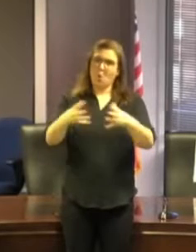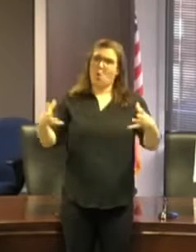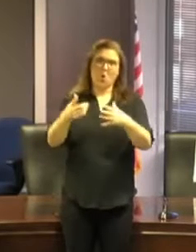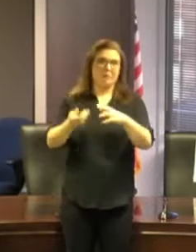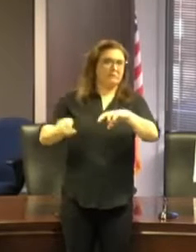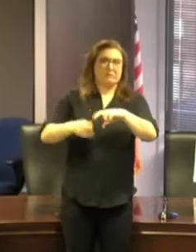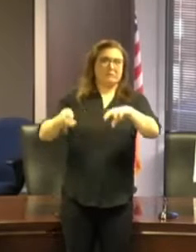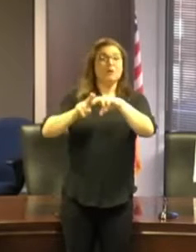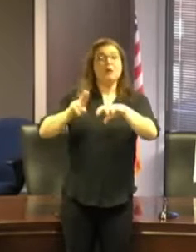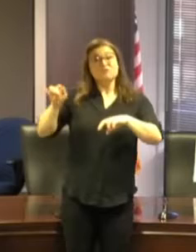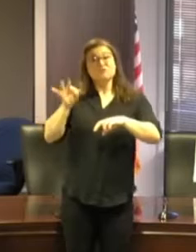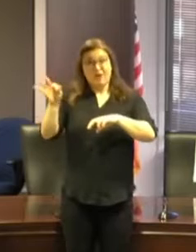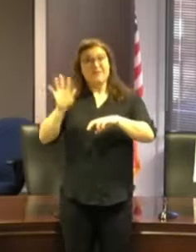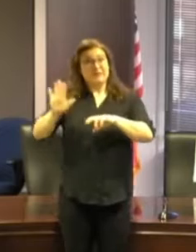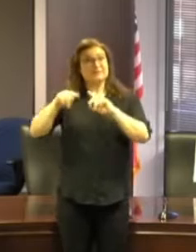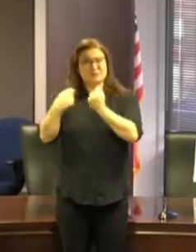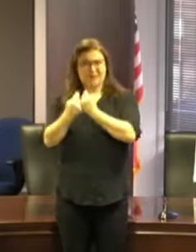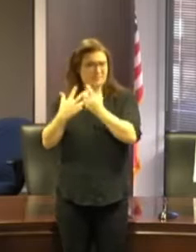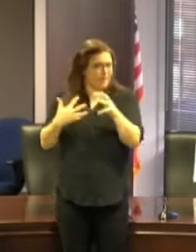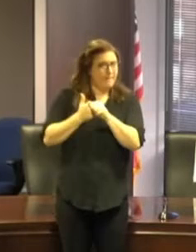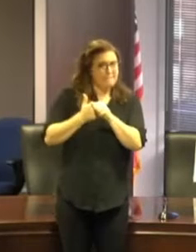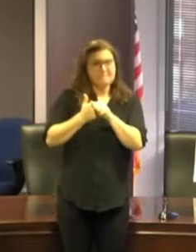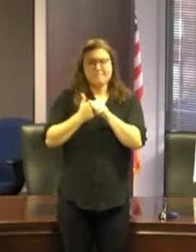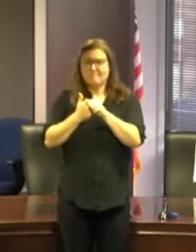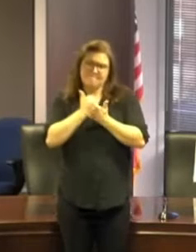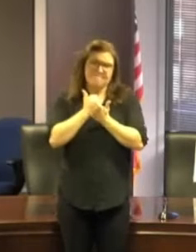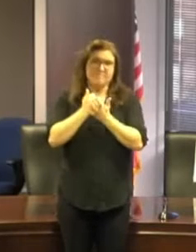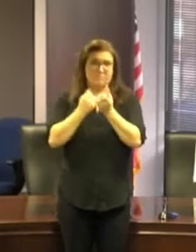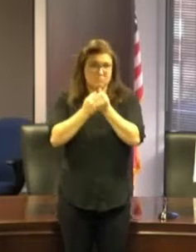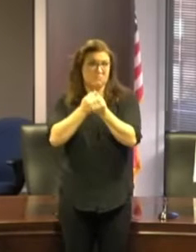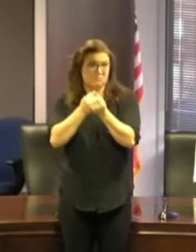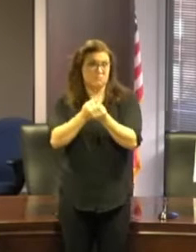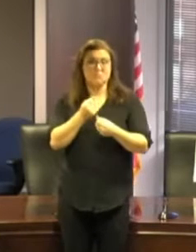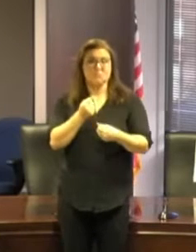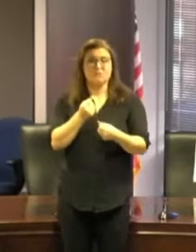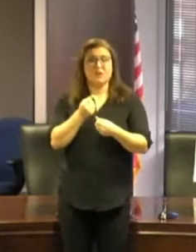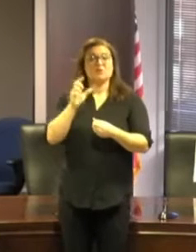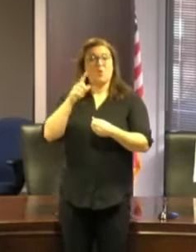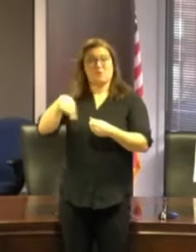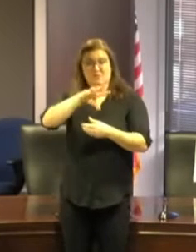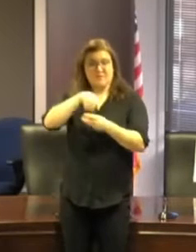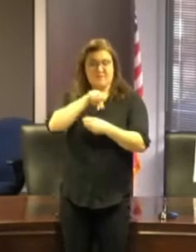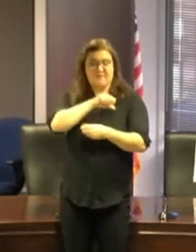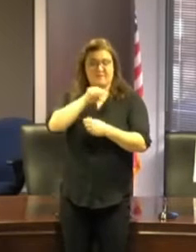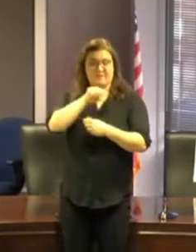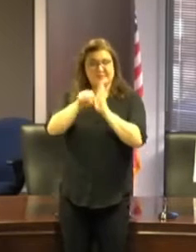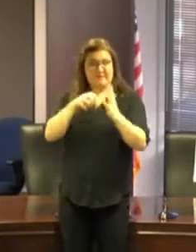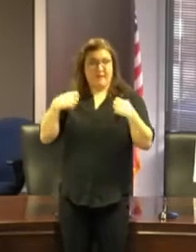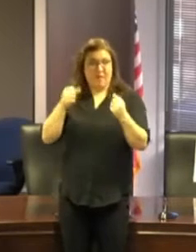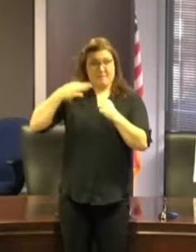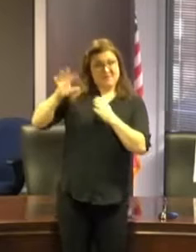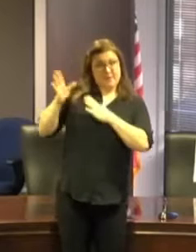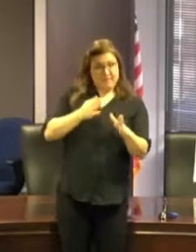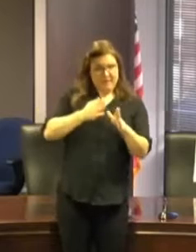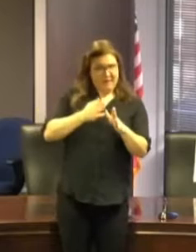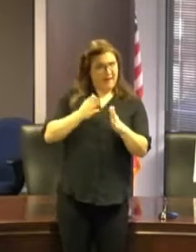team of keeping up with the numbers, the people that are on the state health benefit plan, and making certain that they're getting the care